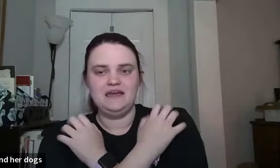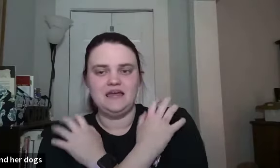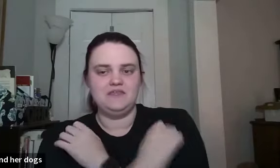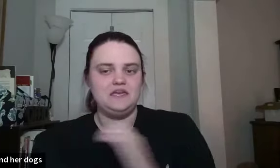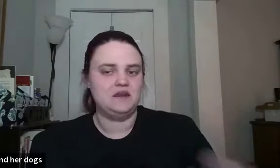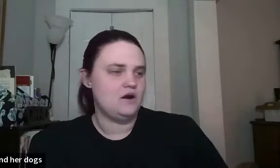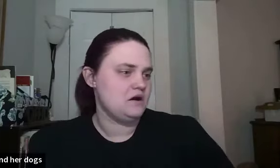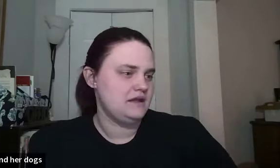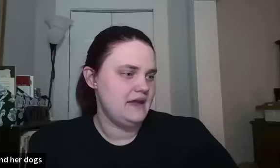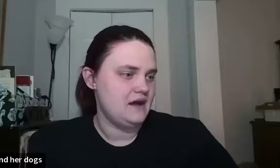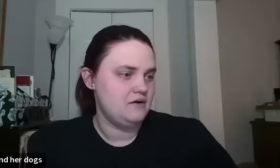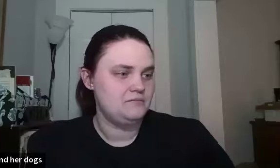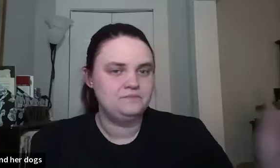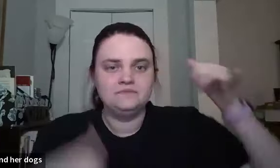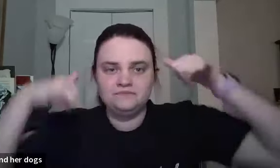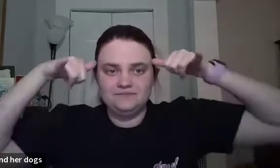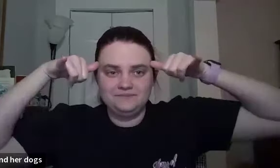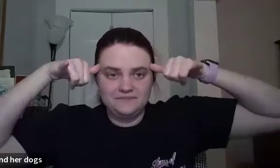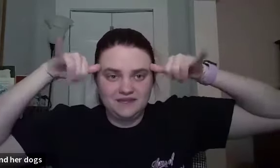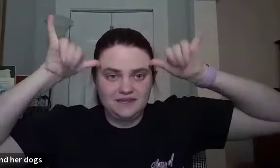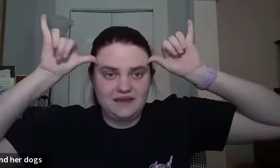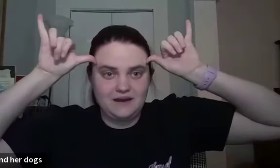And then our cow, cow,